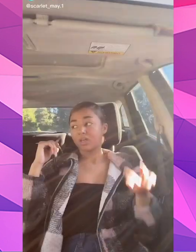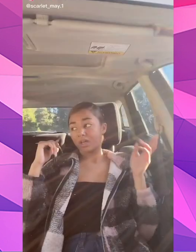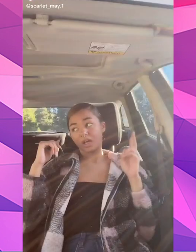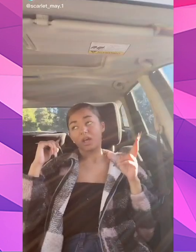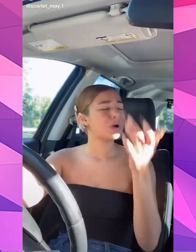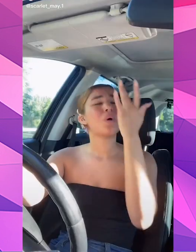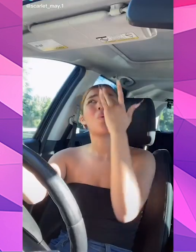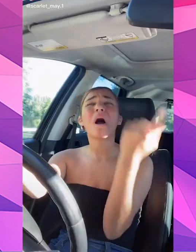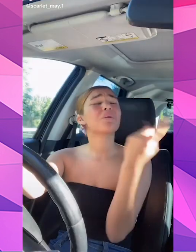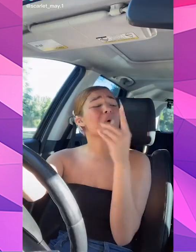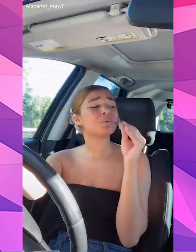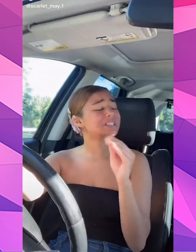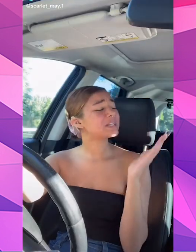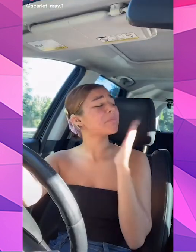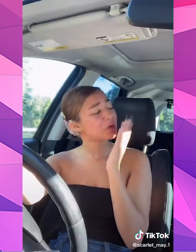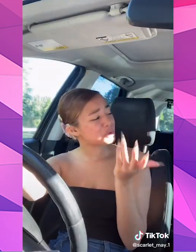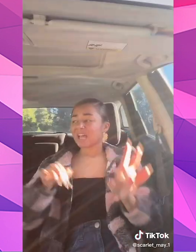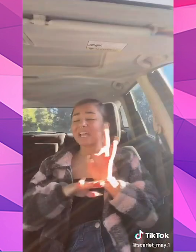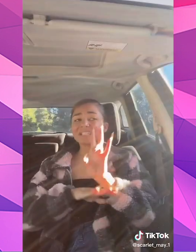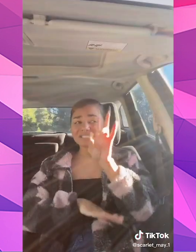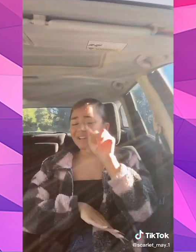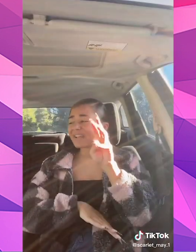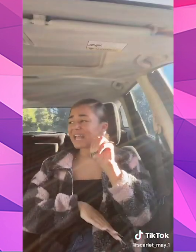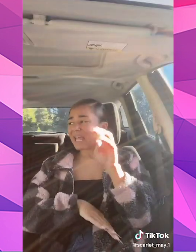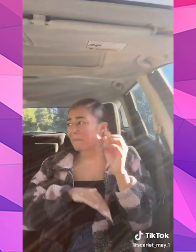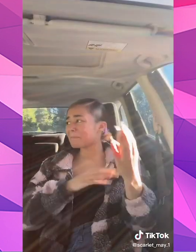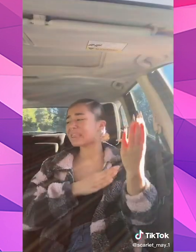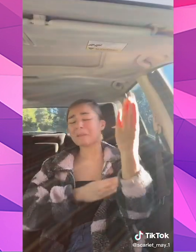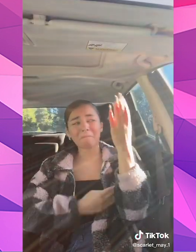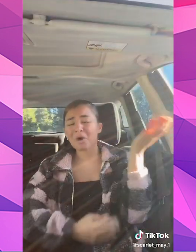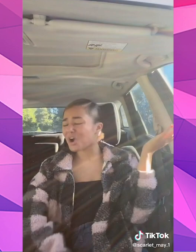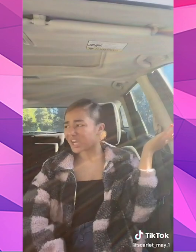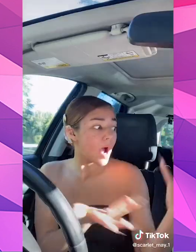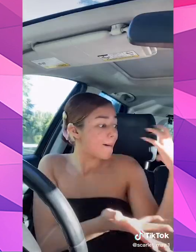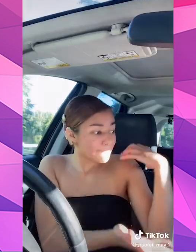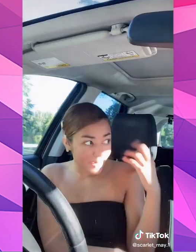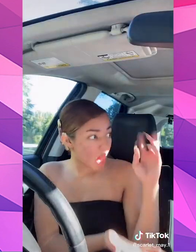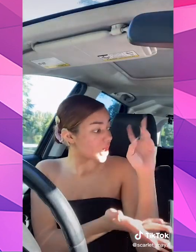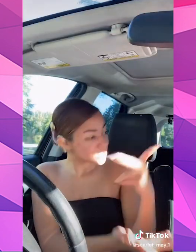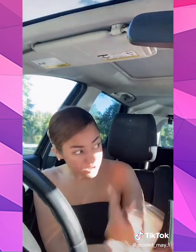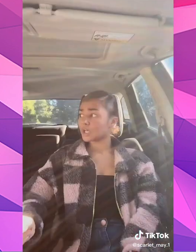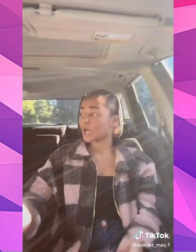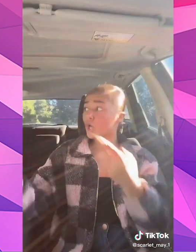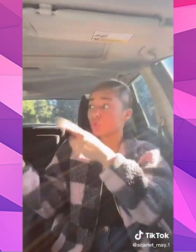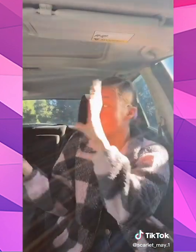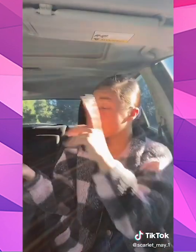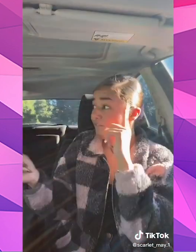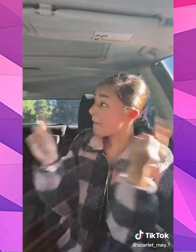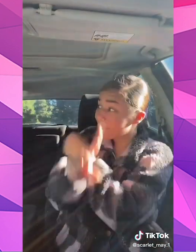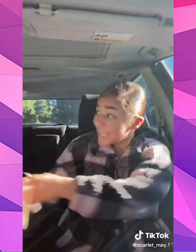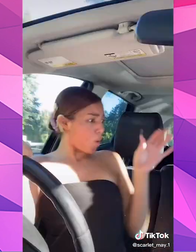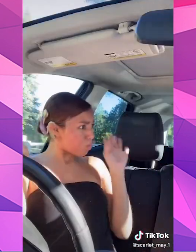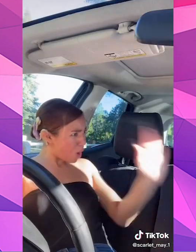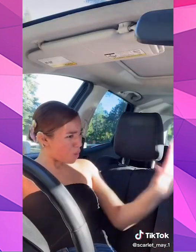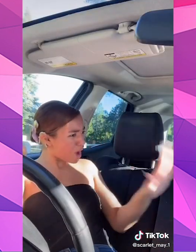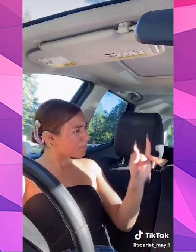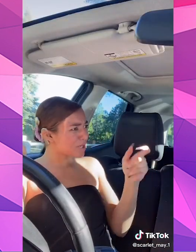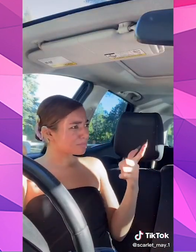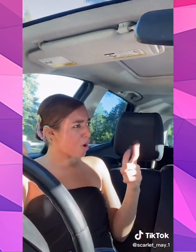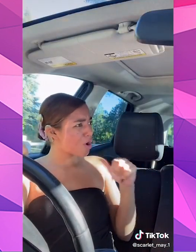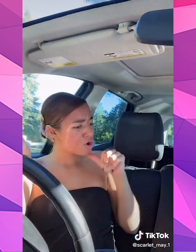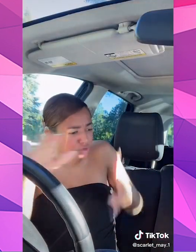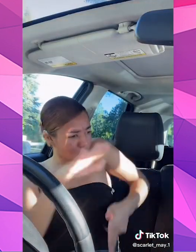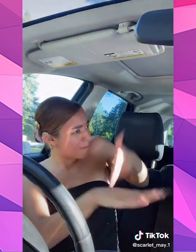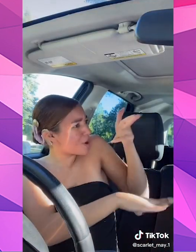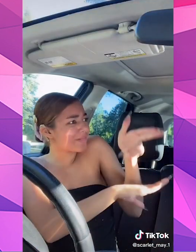Hey, hey Why you always in the mood? 7 a.m. the morning Boss up You looking for a beat in the pool? calm down,